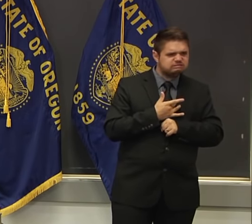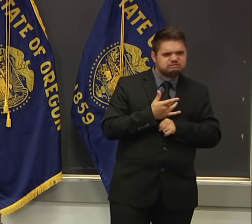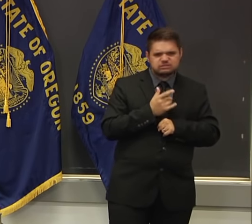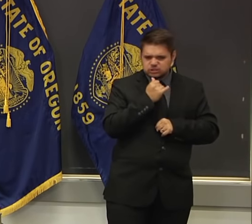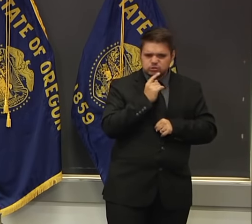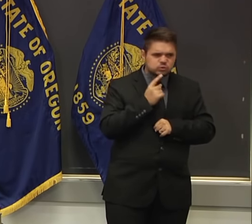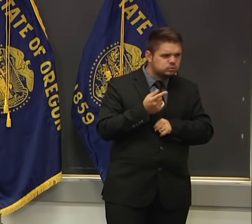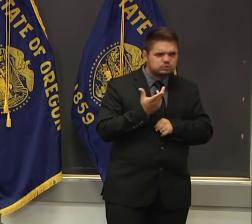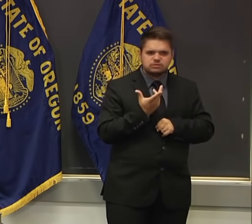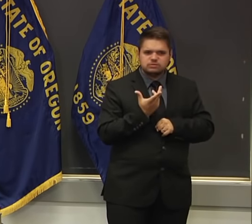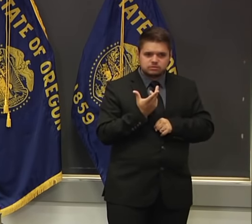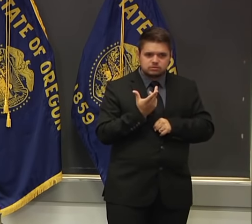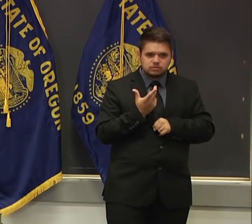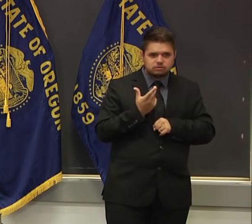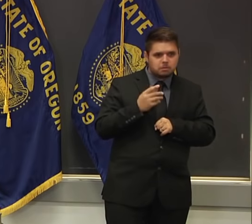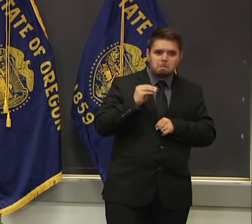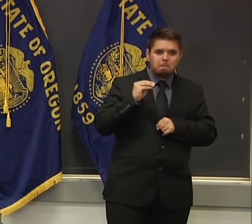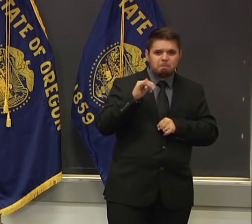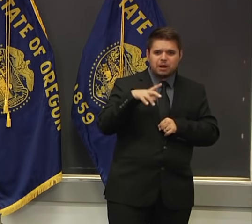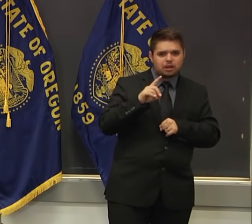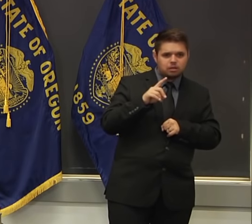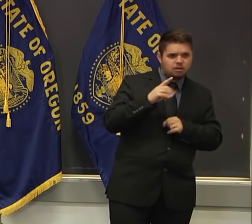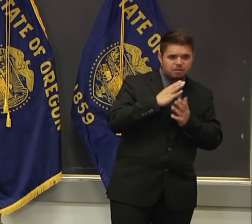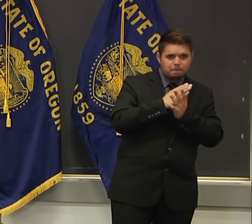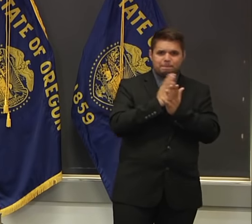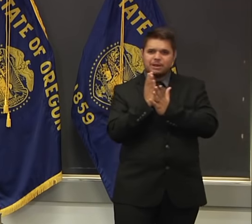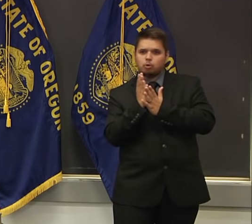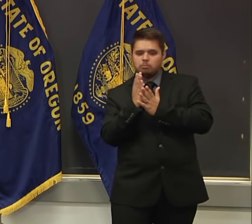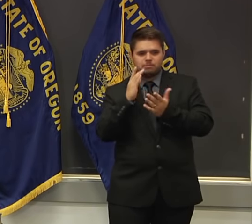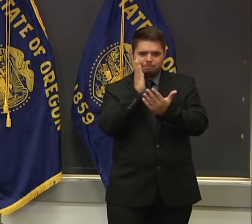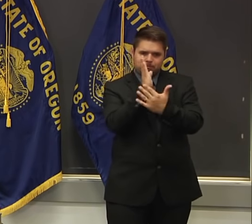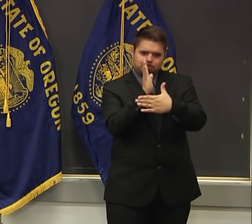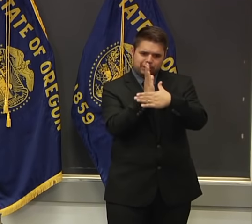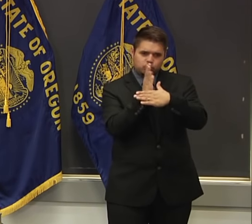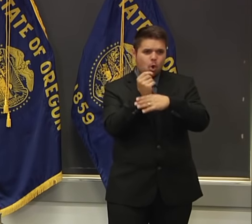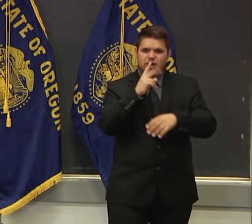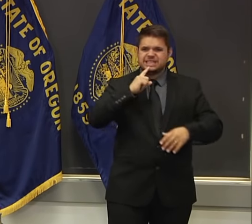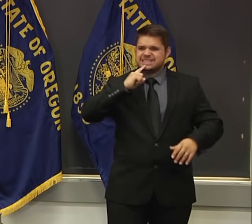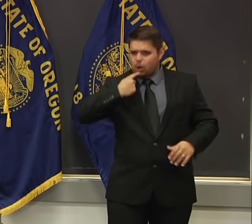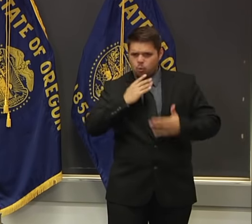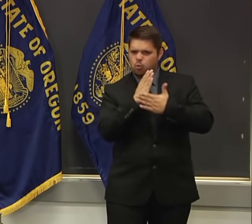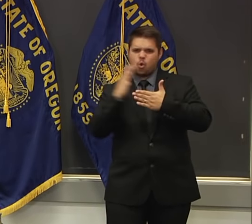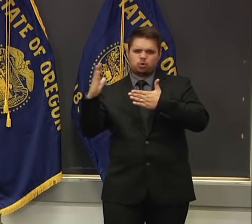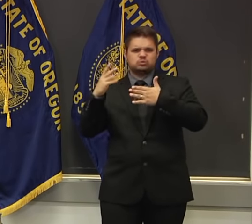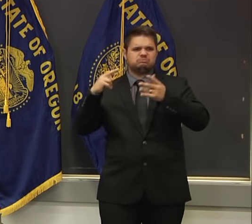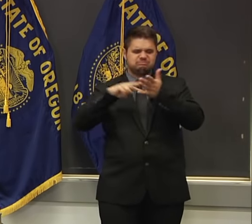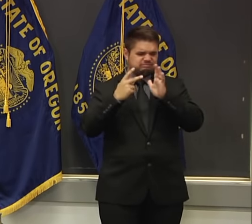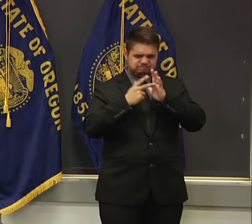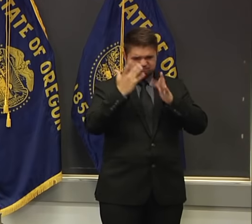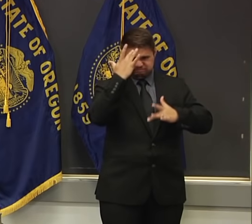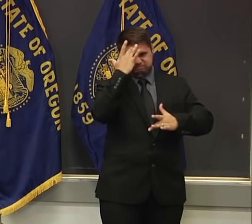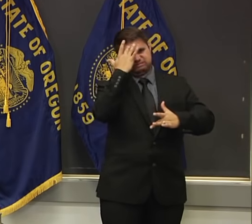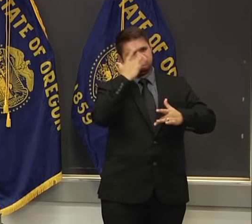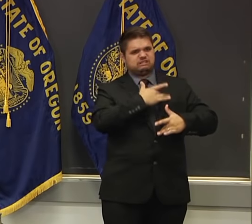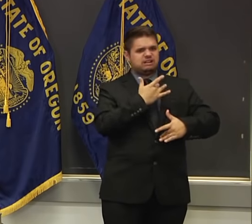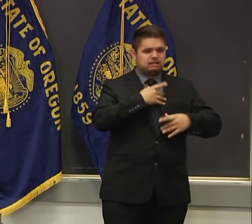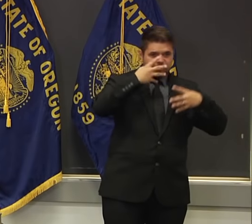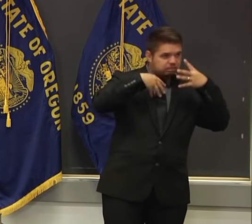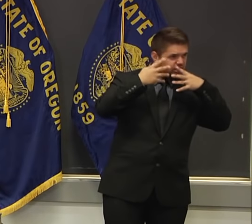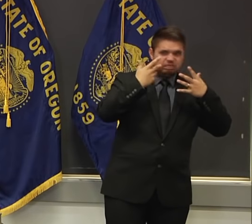of mild irritation, the cough, the nose, the eyes, you should definitely contact your